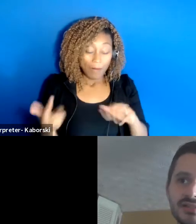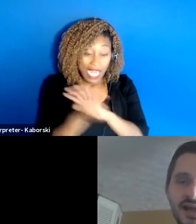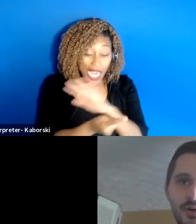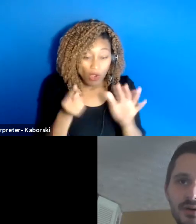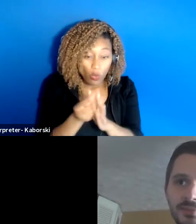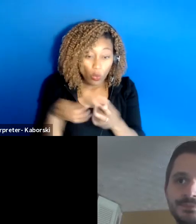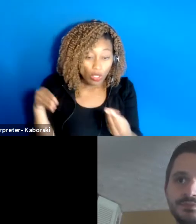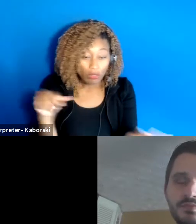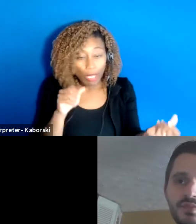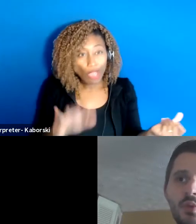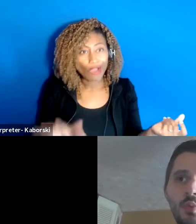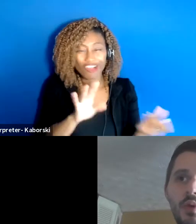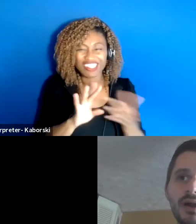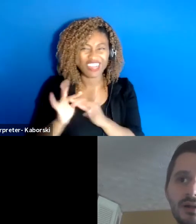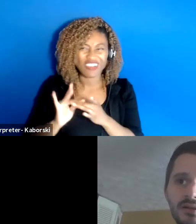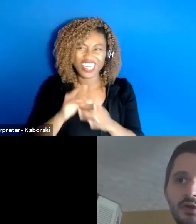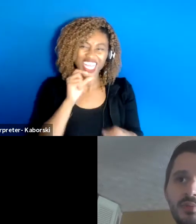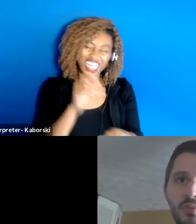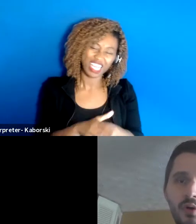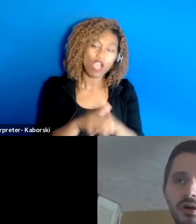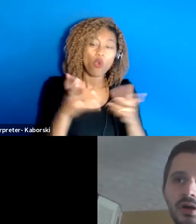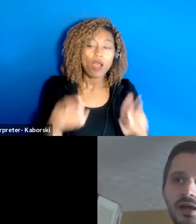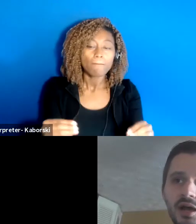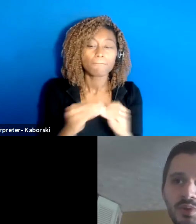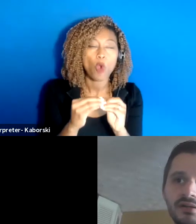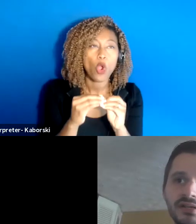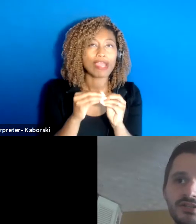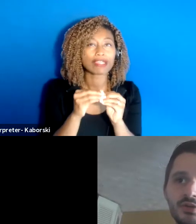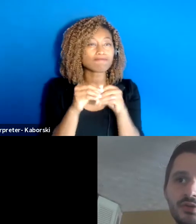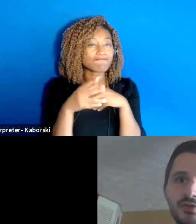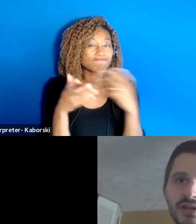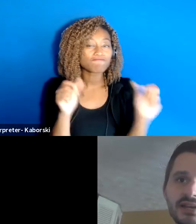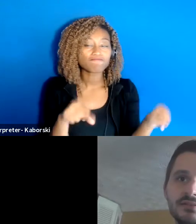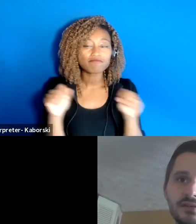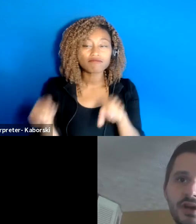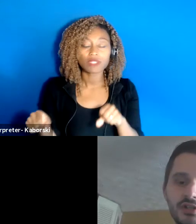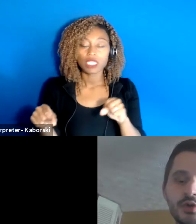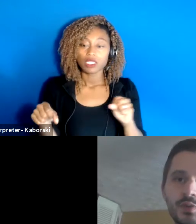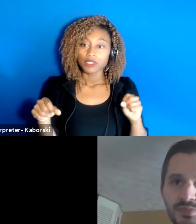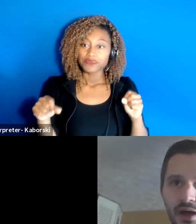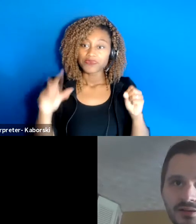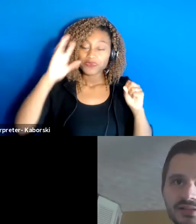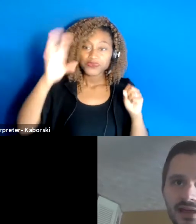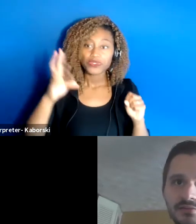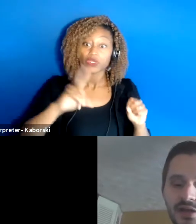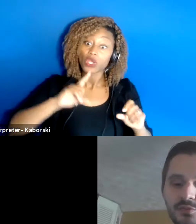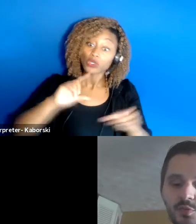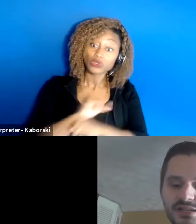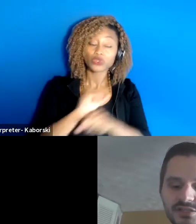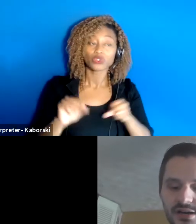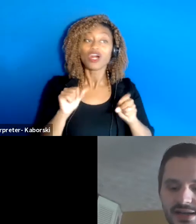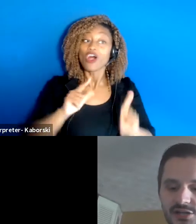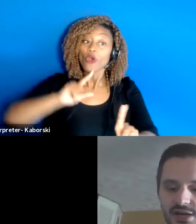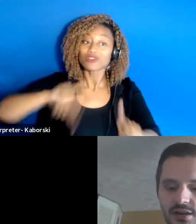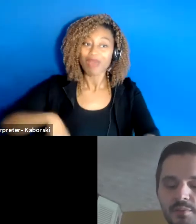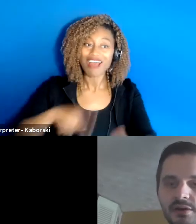spent across the network. We wanted a little bit more ability to create a true response and